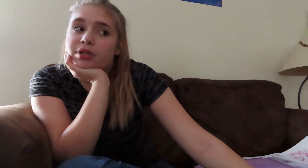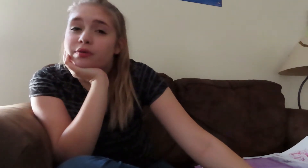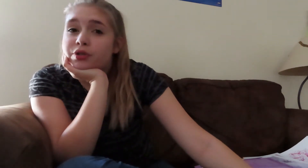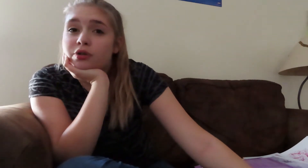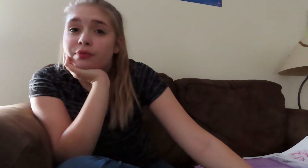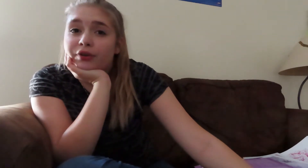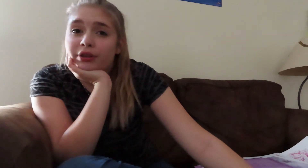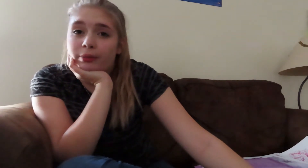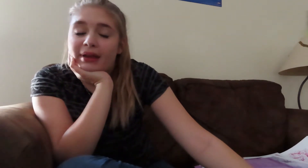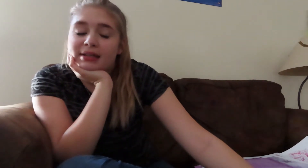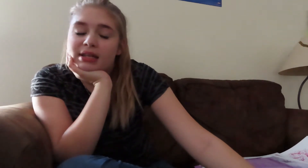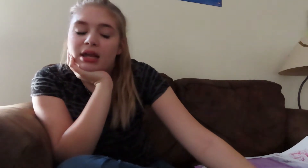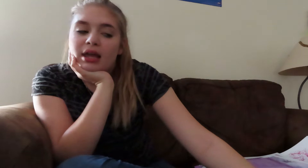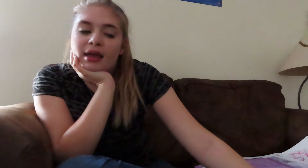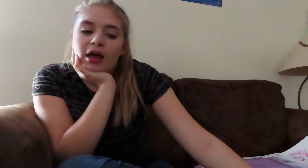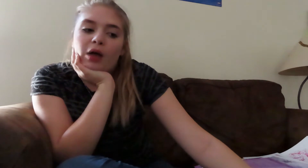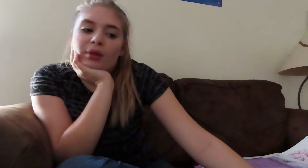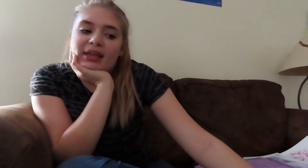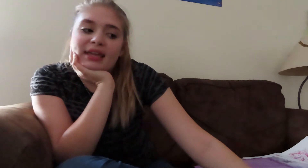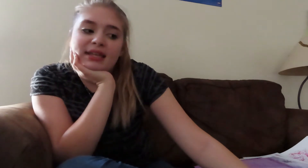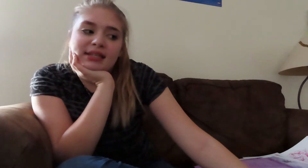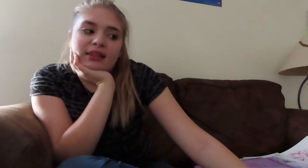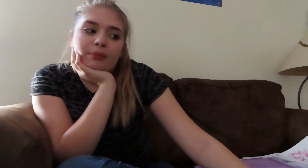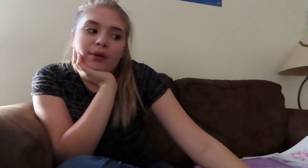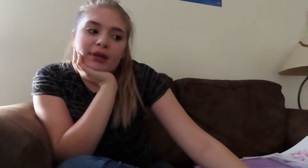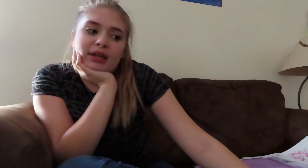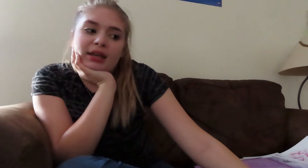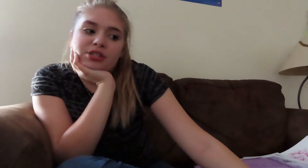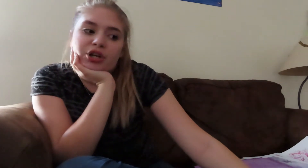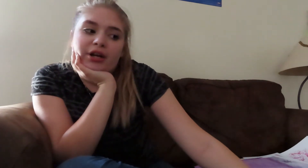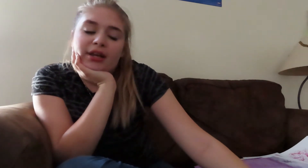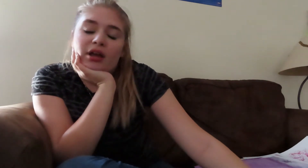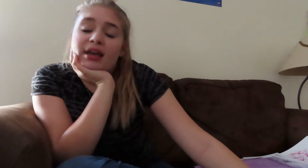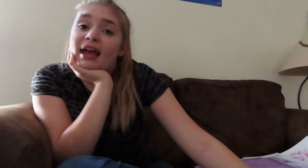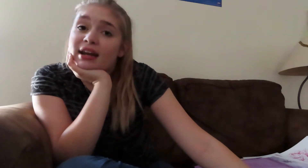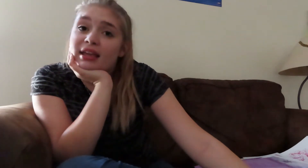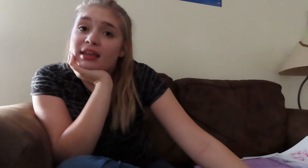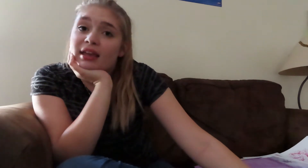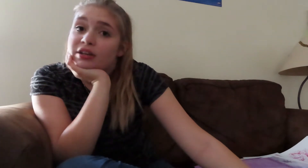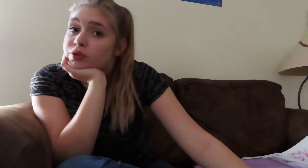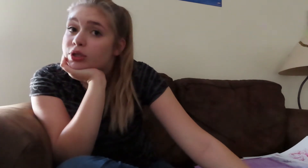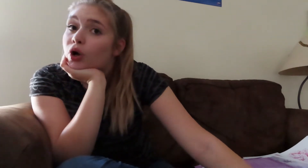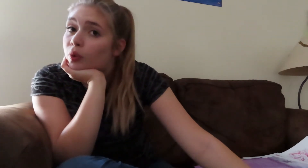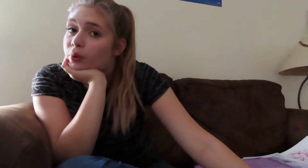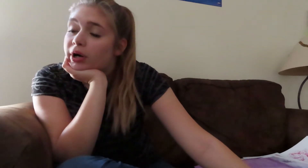youtube for a little bit um while i eat and then i'm probably gonna get started on editing and doing homework